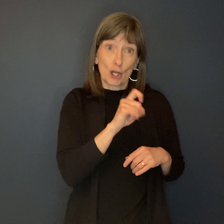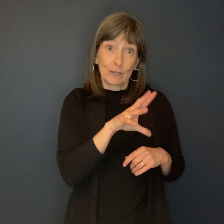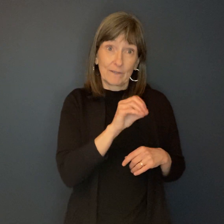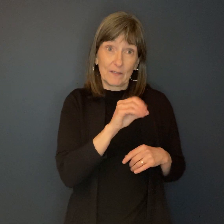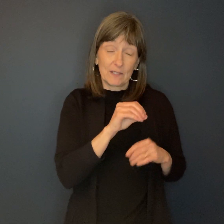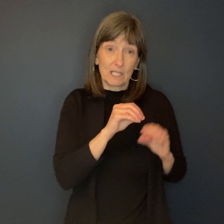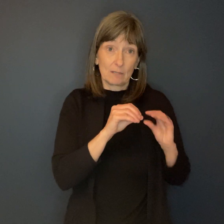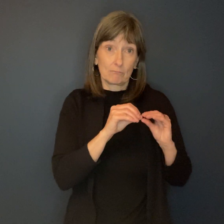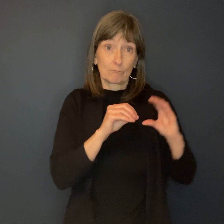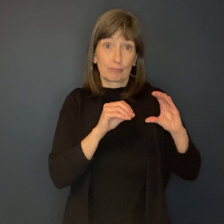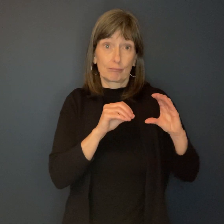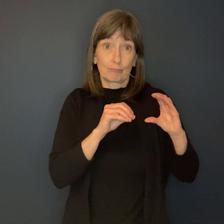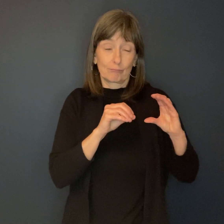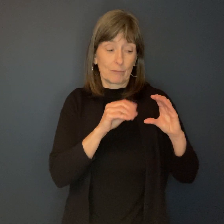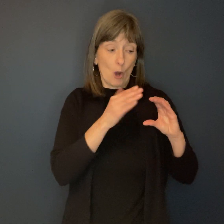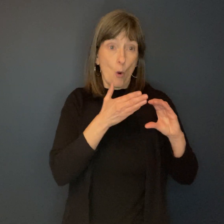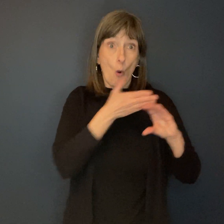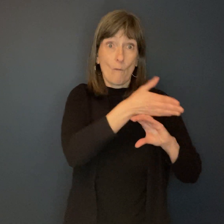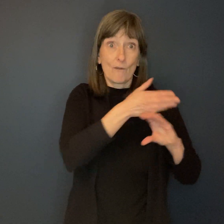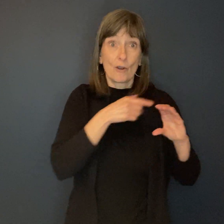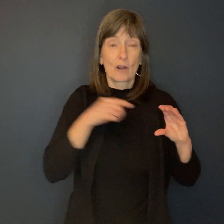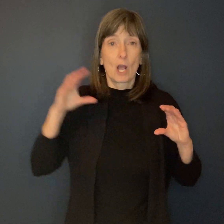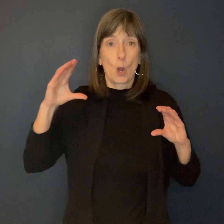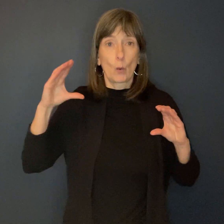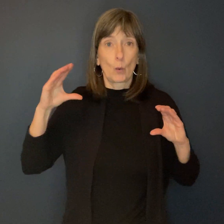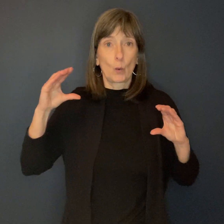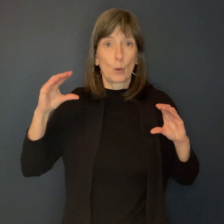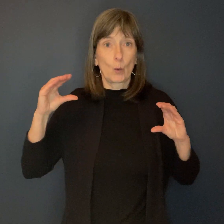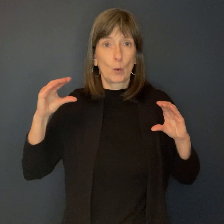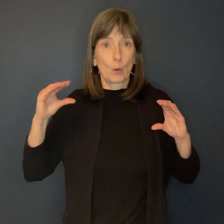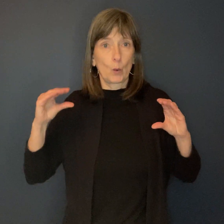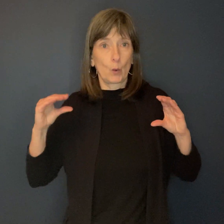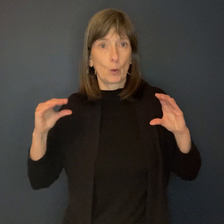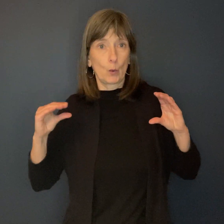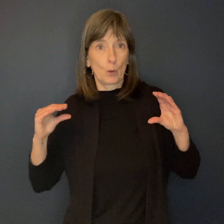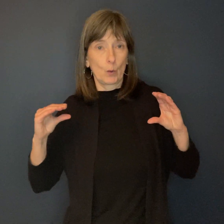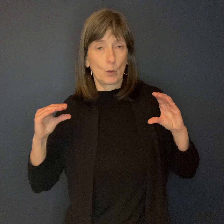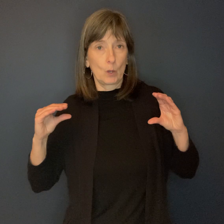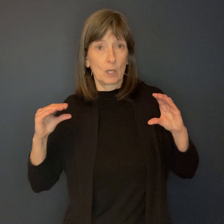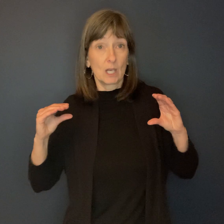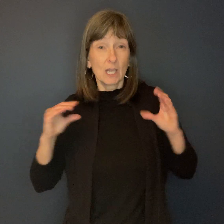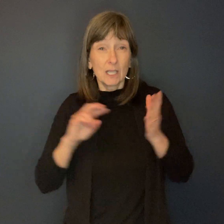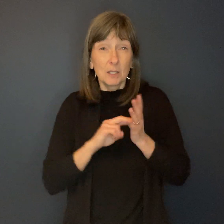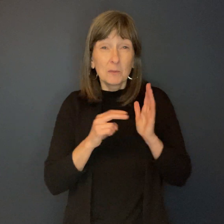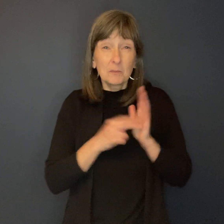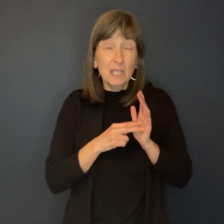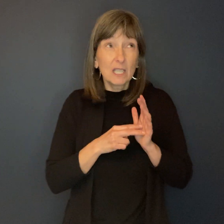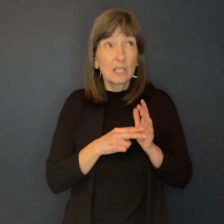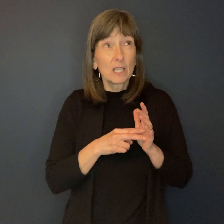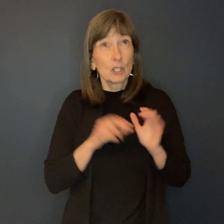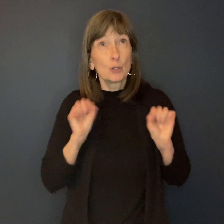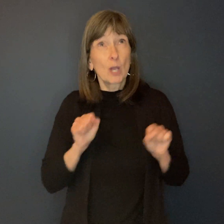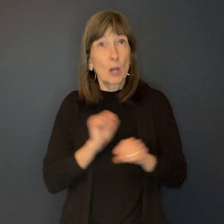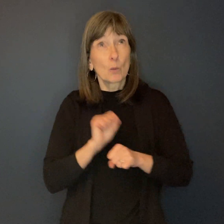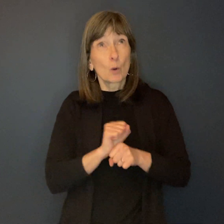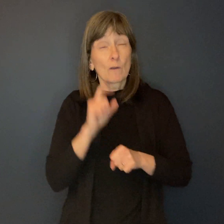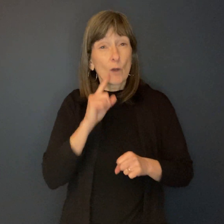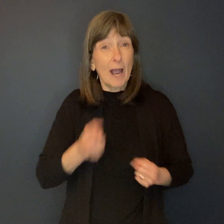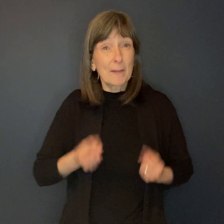net benefit to yourself. In the time frames that we're talking about, it used to be $95 a